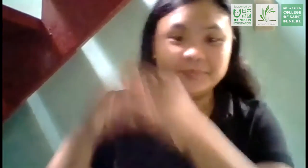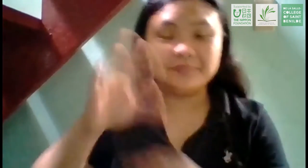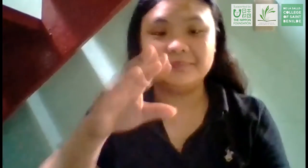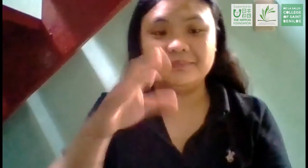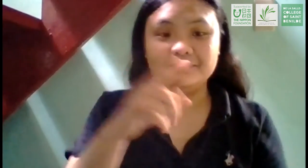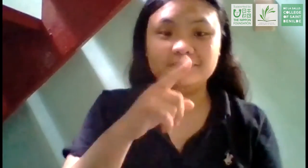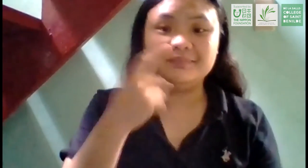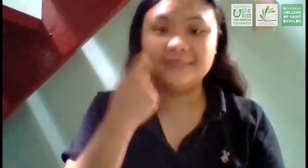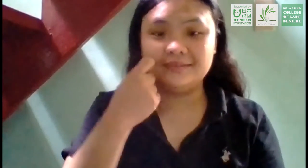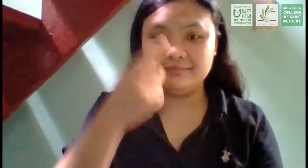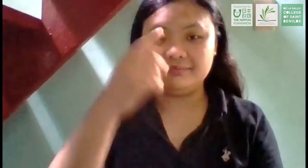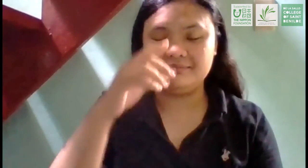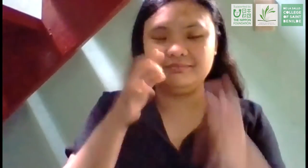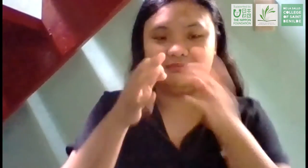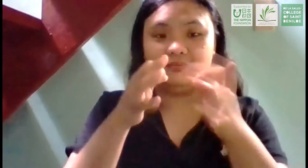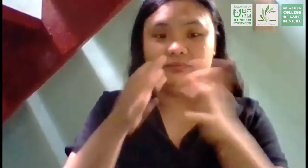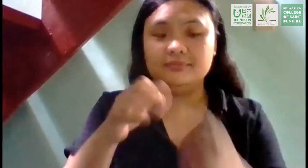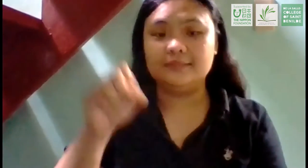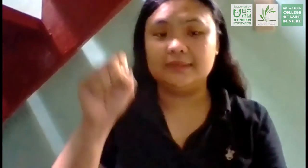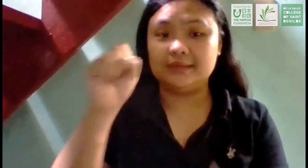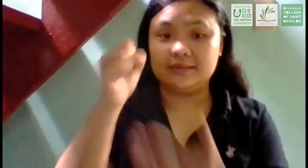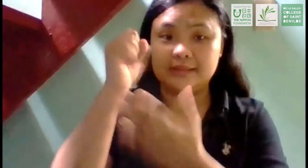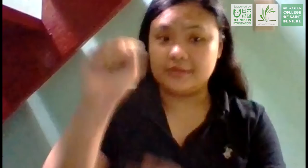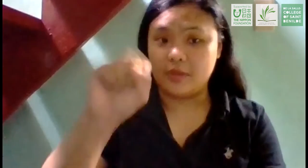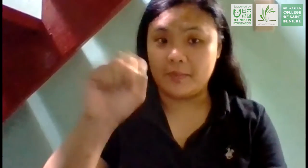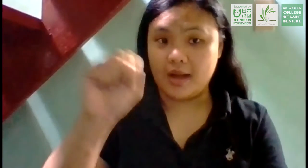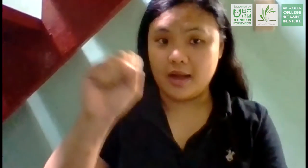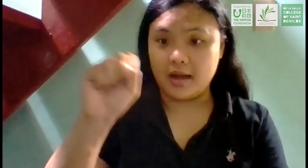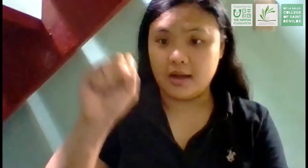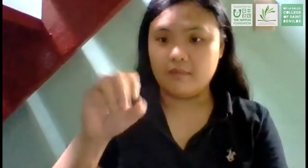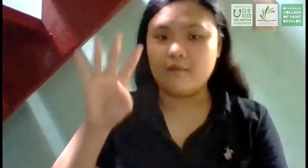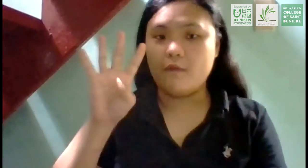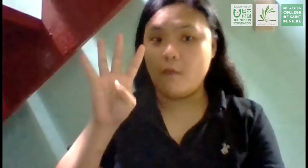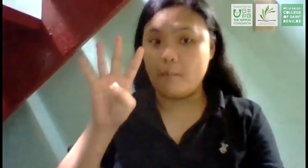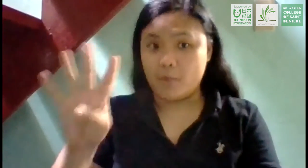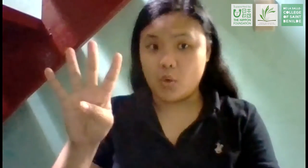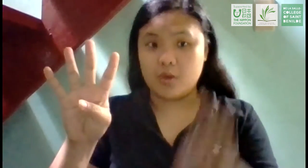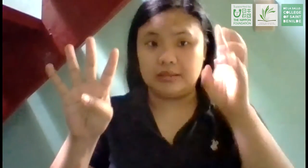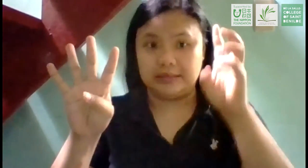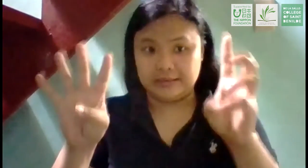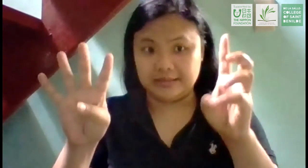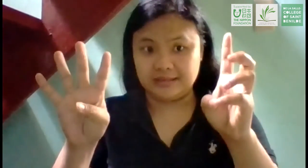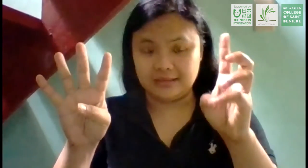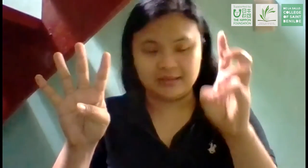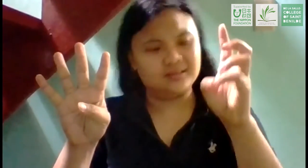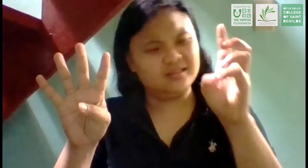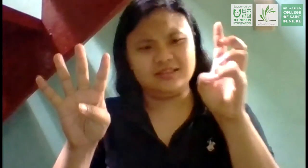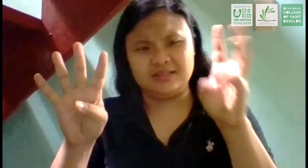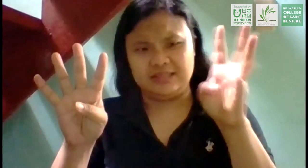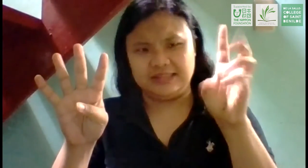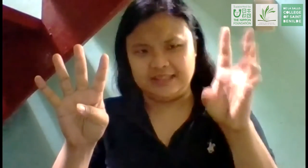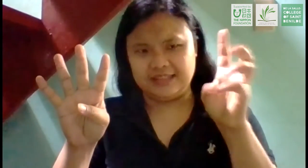Okay, we're going to give it to Jasmine. She's gonna explain.